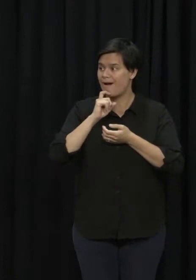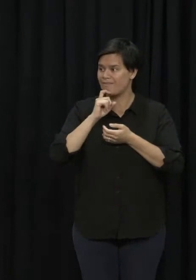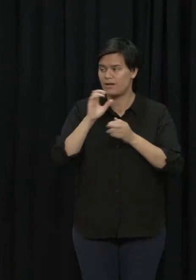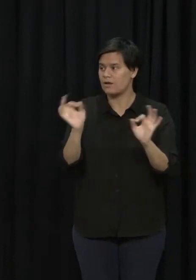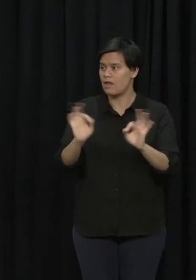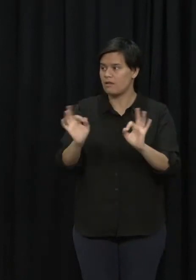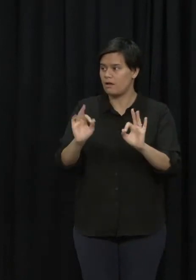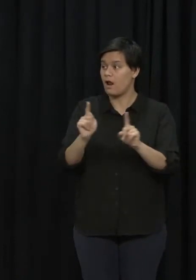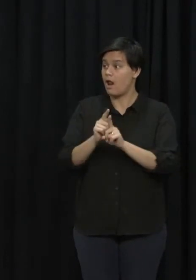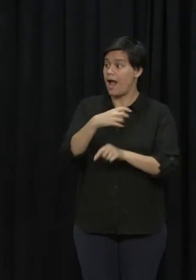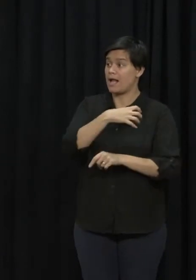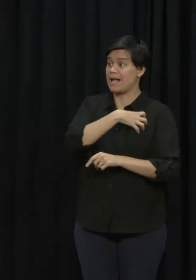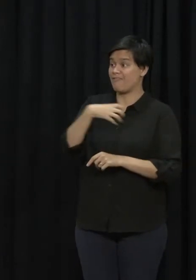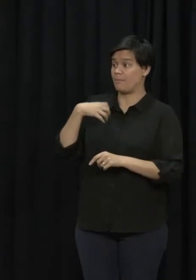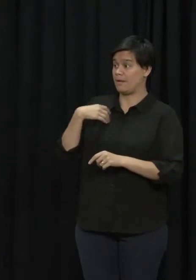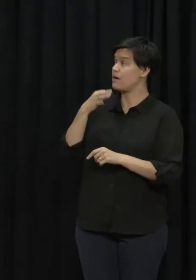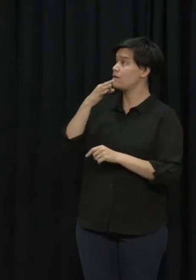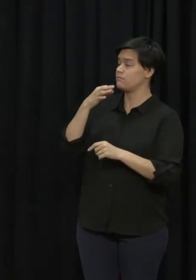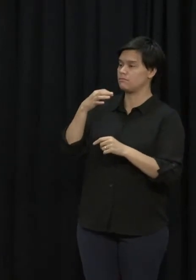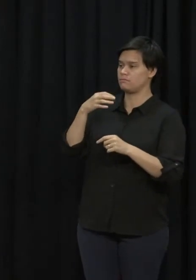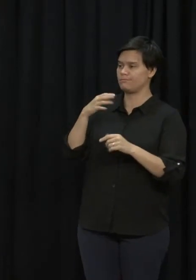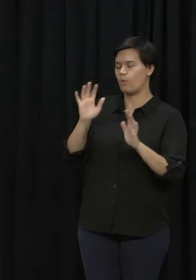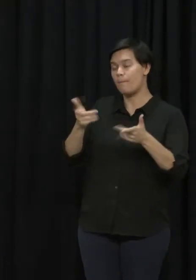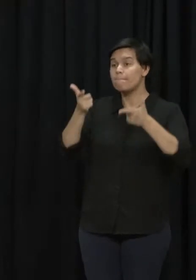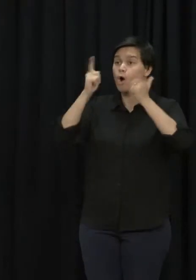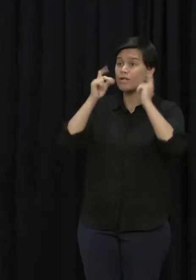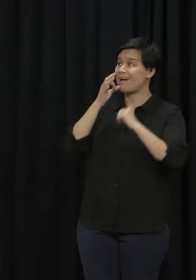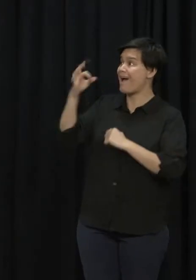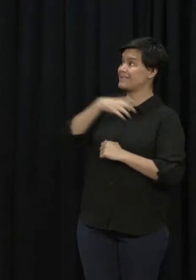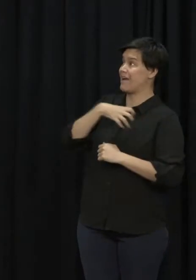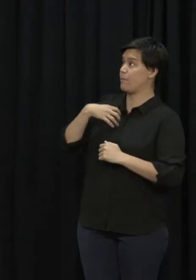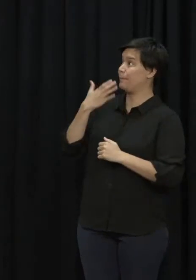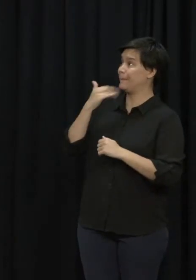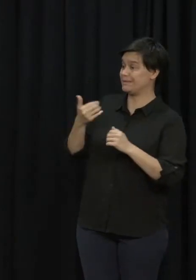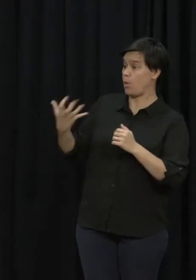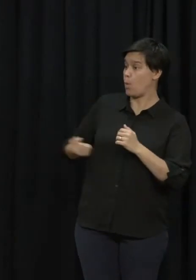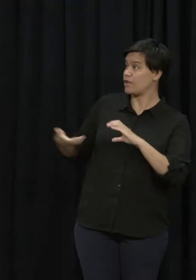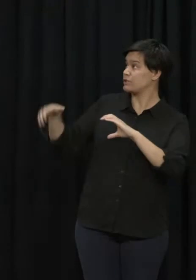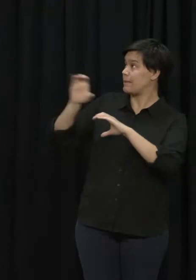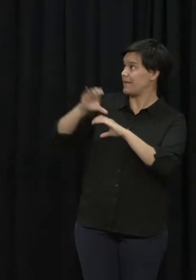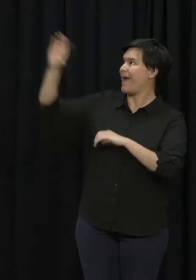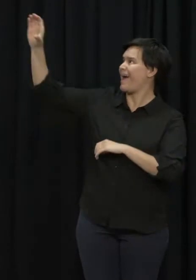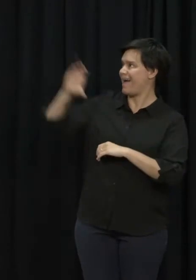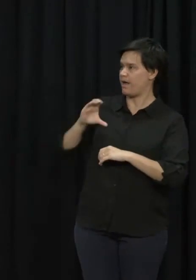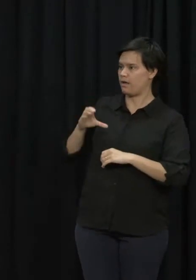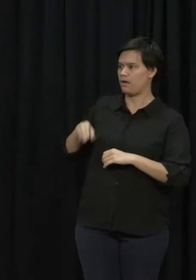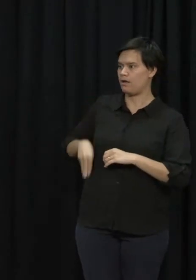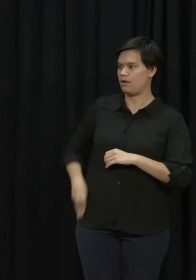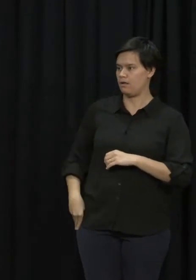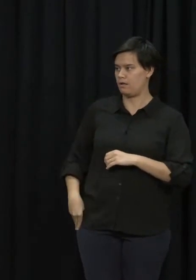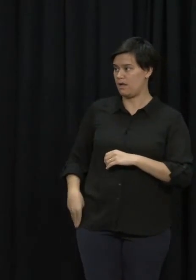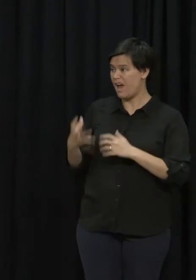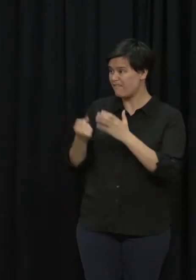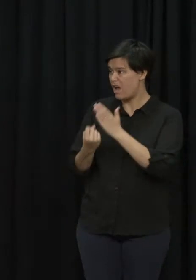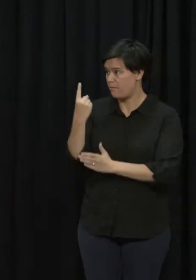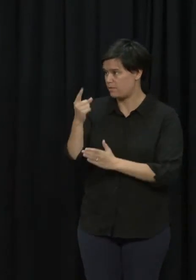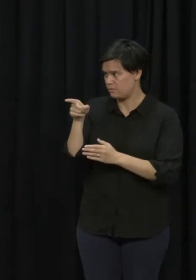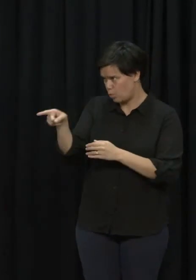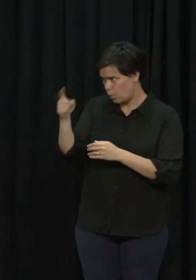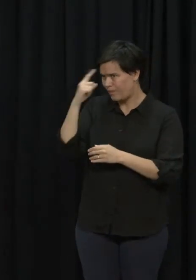as opposed to employees? Employees as opposed to employers? No, we haven't discussed changing that. We do,